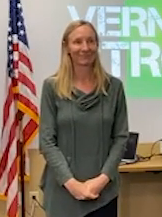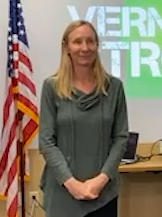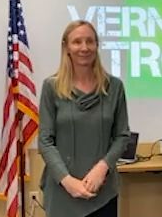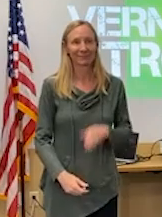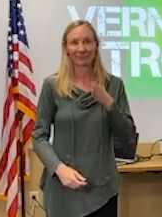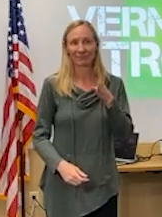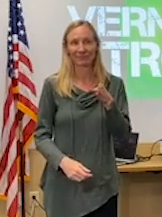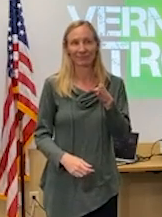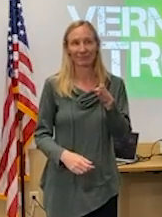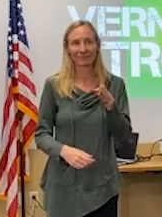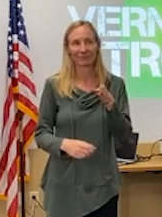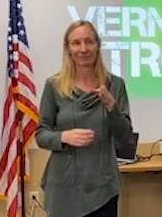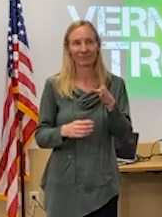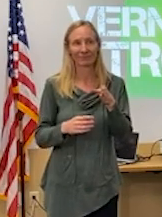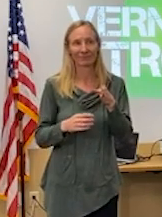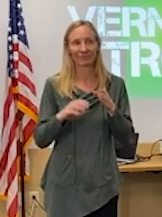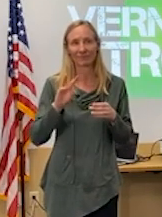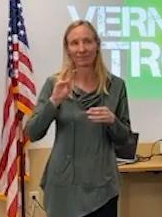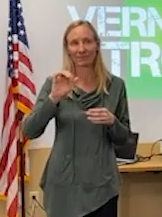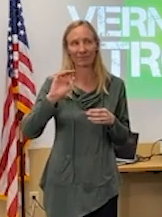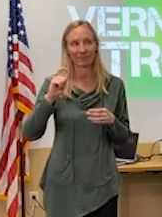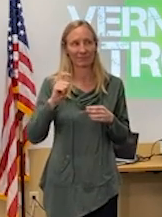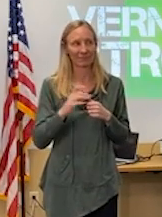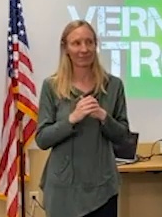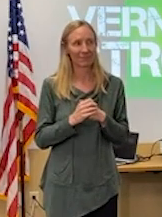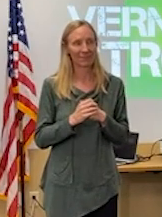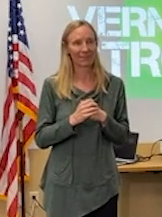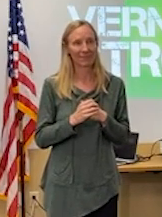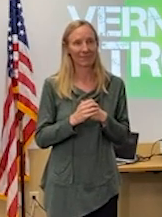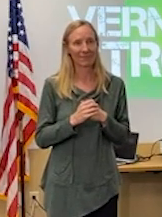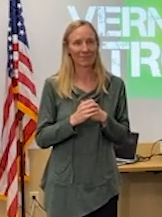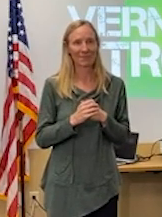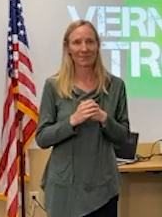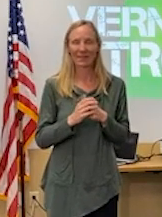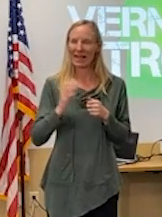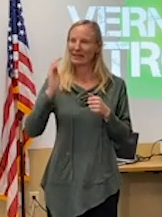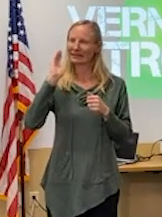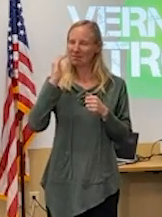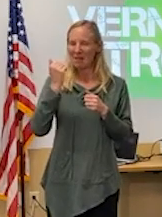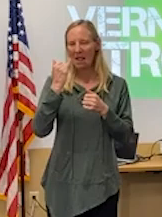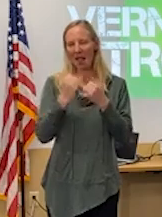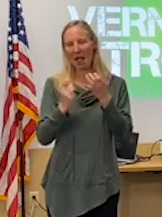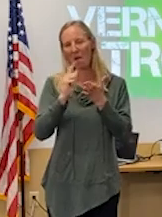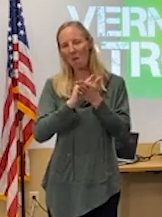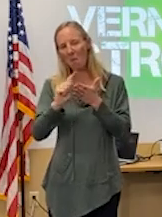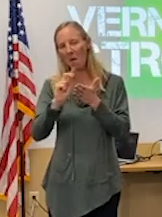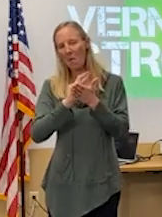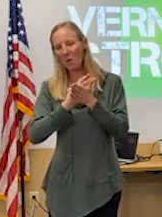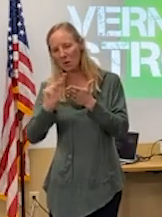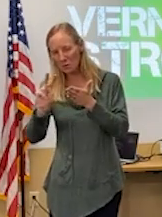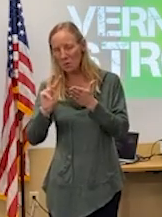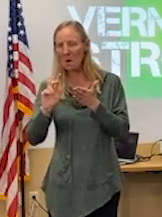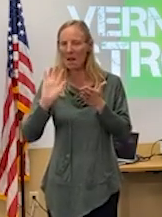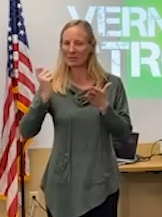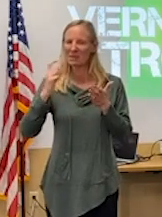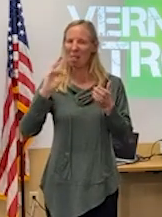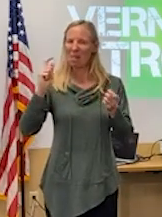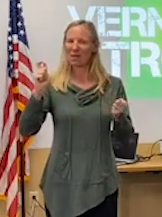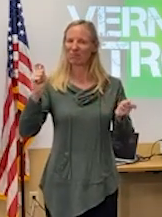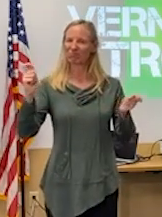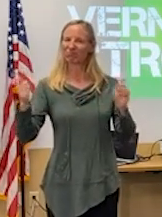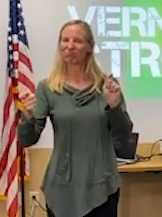Governor, it seems like the past few weeks, we're kind of turning into a different stage, if you will. I mean, there's still a lot of unmet need for sure